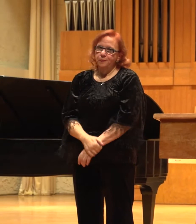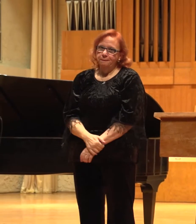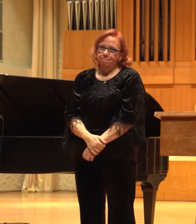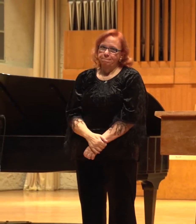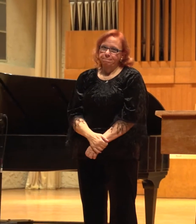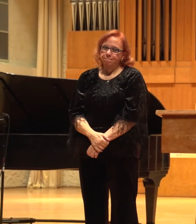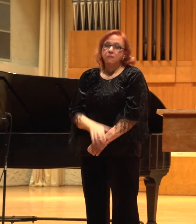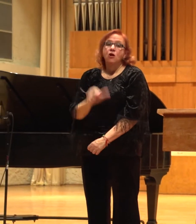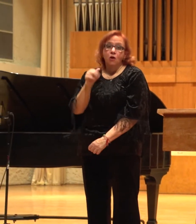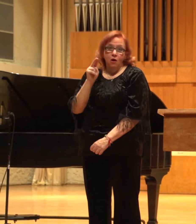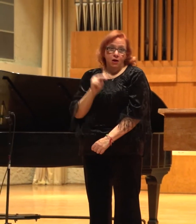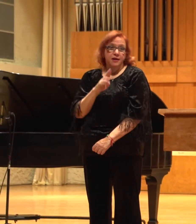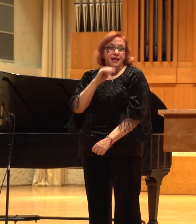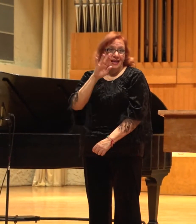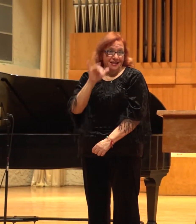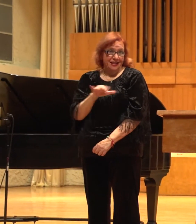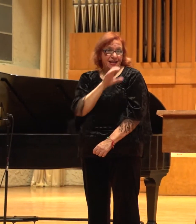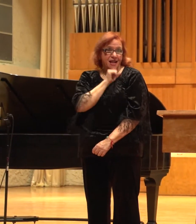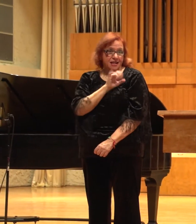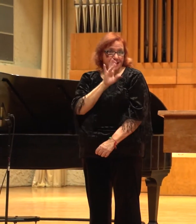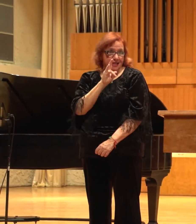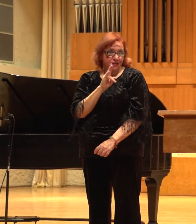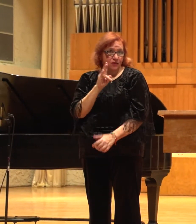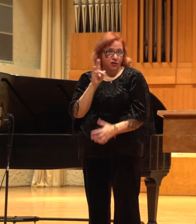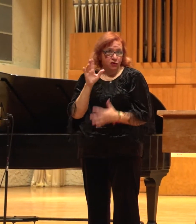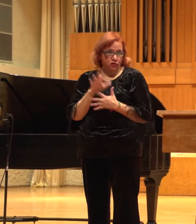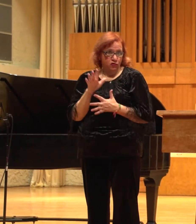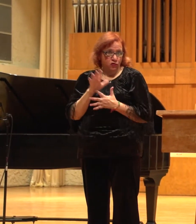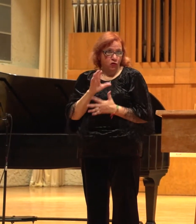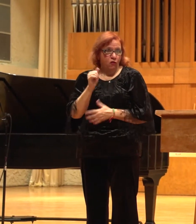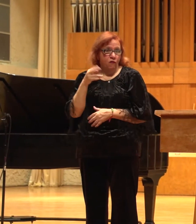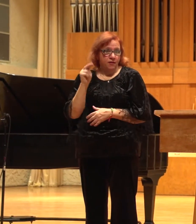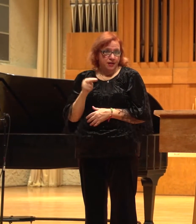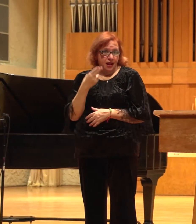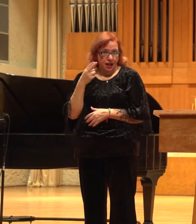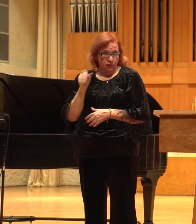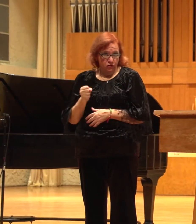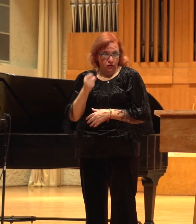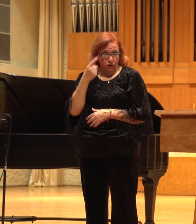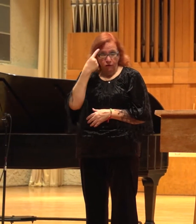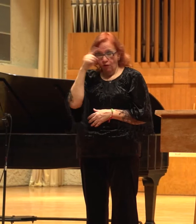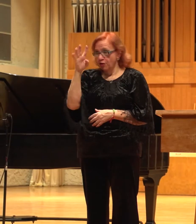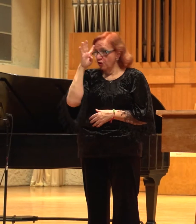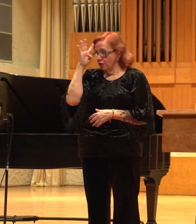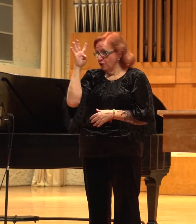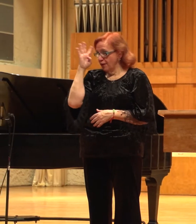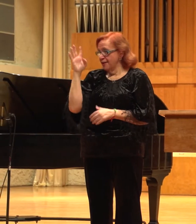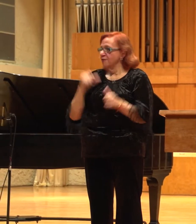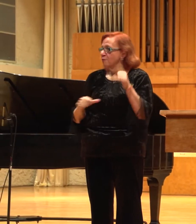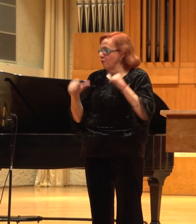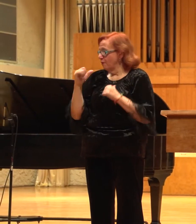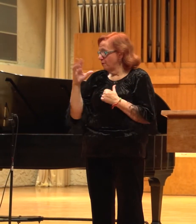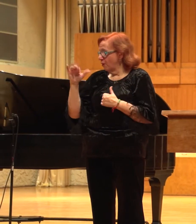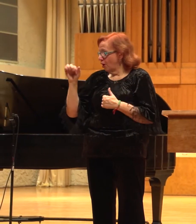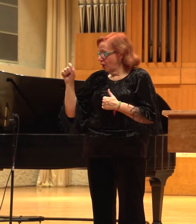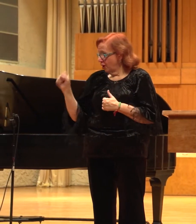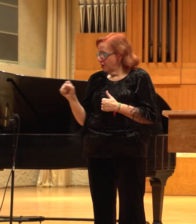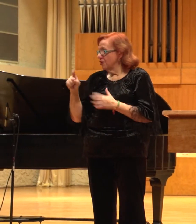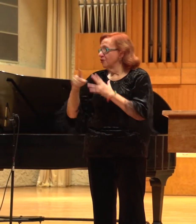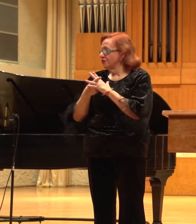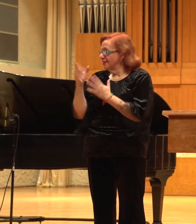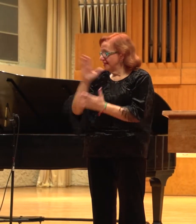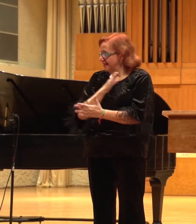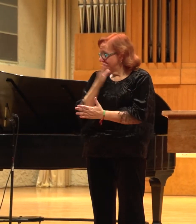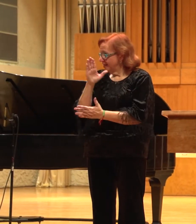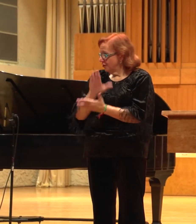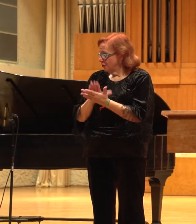Austin Anthony, a 17-year-old junior at Overton High School for the Creative and Performing Arts, began singing in the school